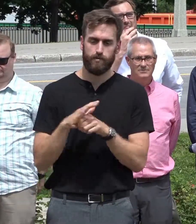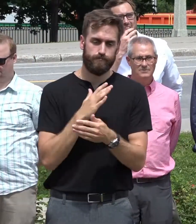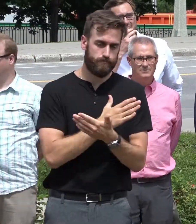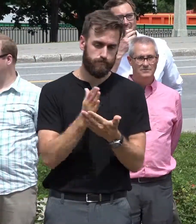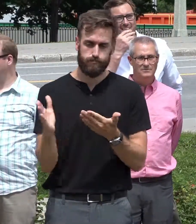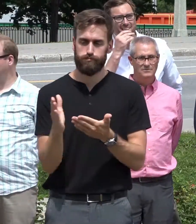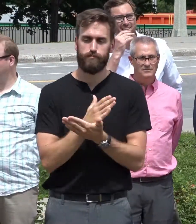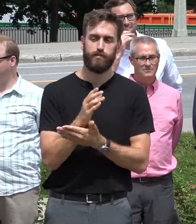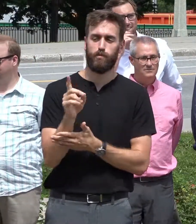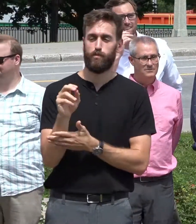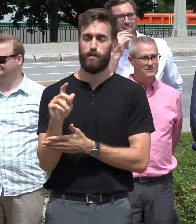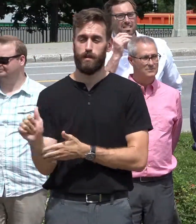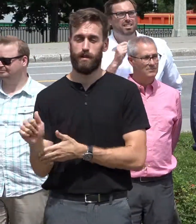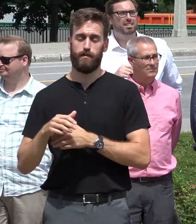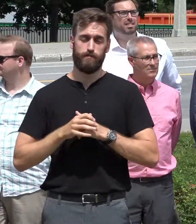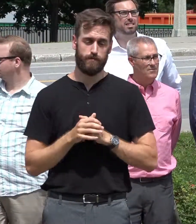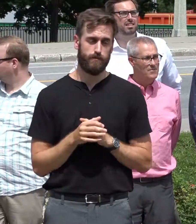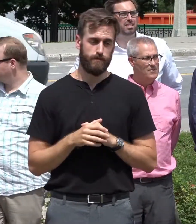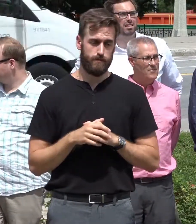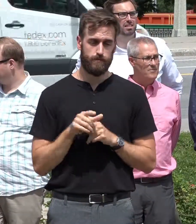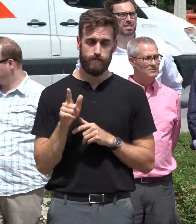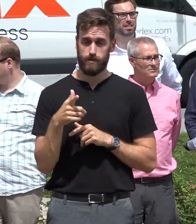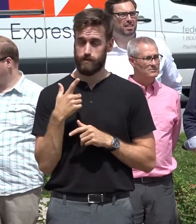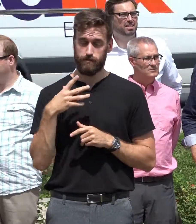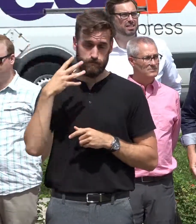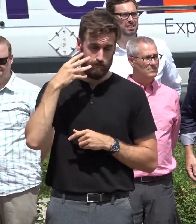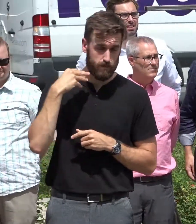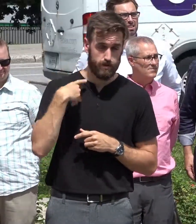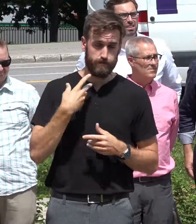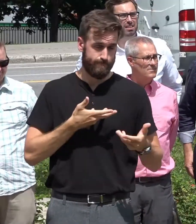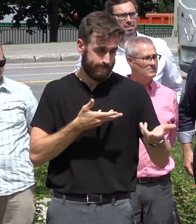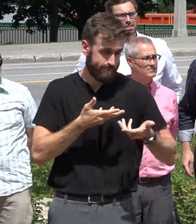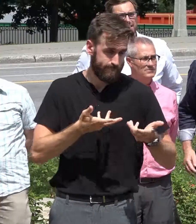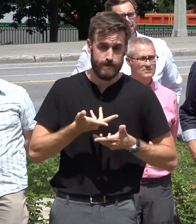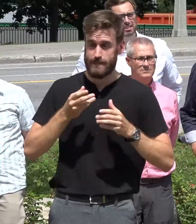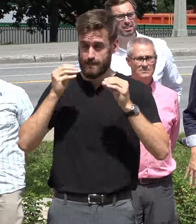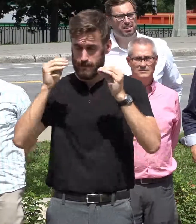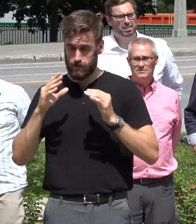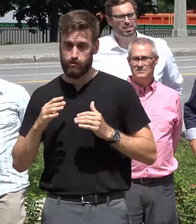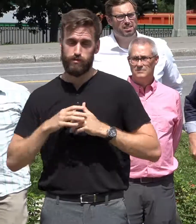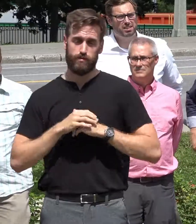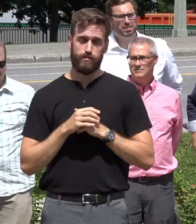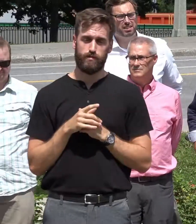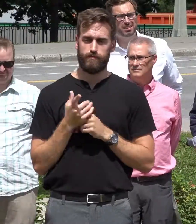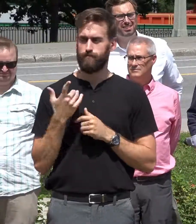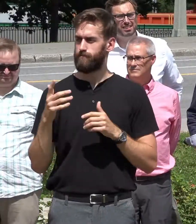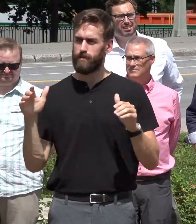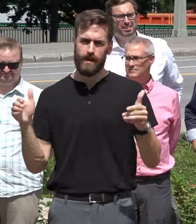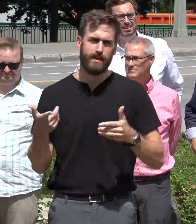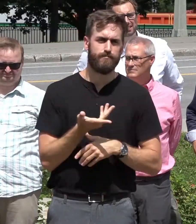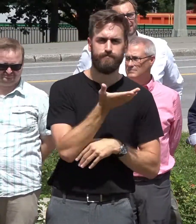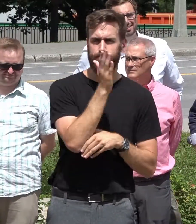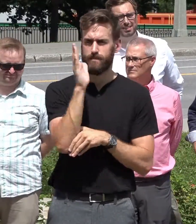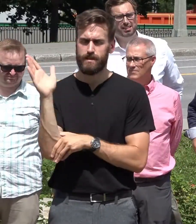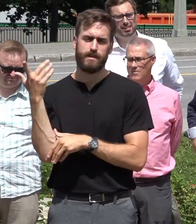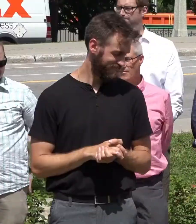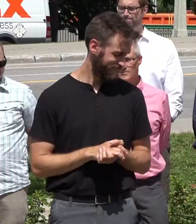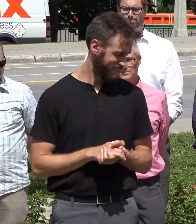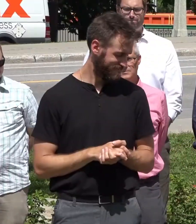doula. RJ is an experienced facilitator and educator and has been invited to give workshops and keynotes across Canada.